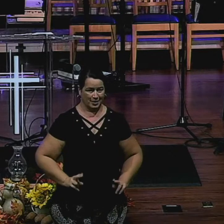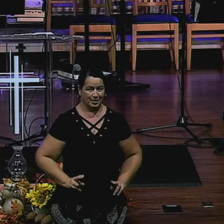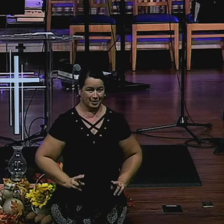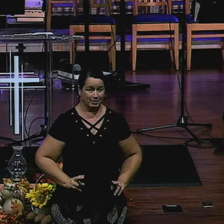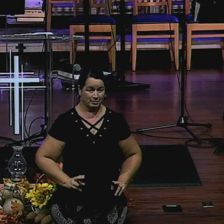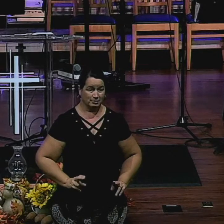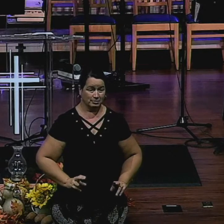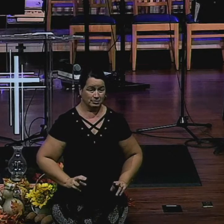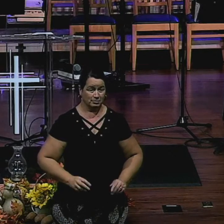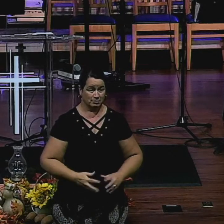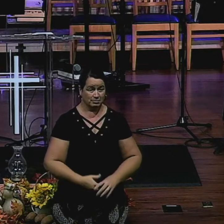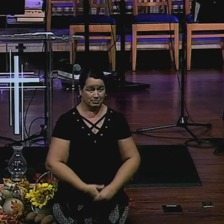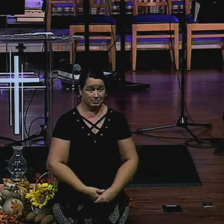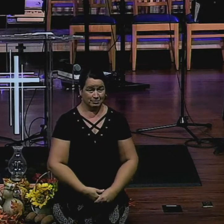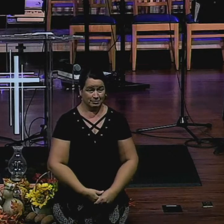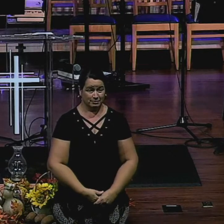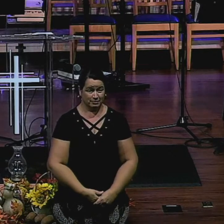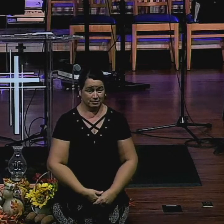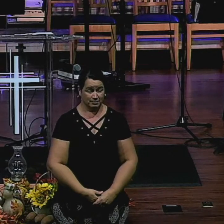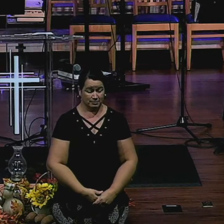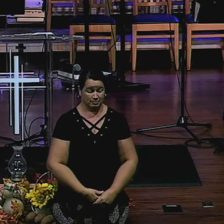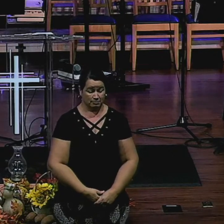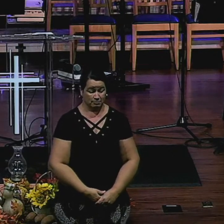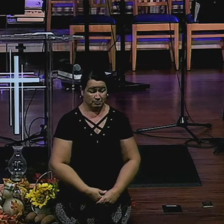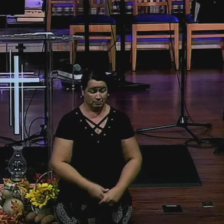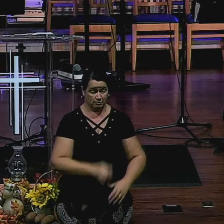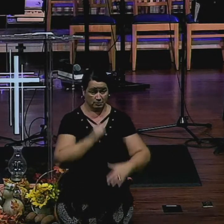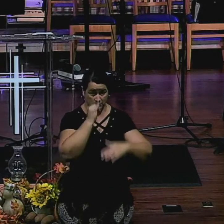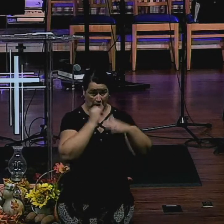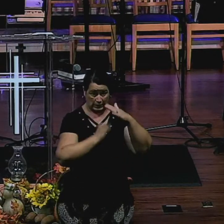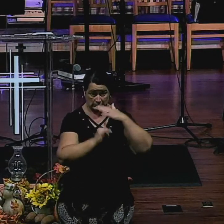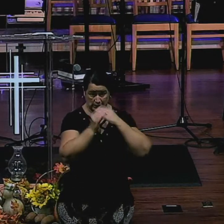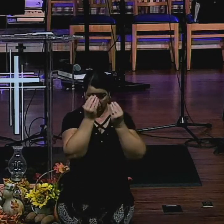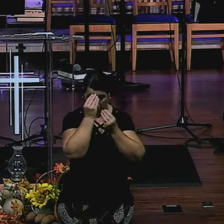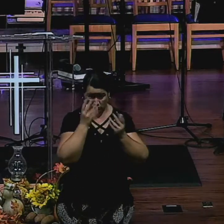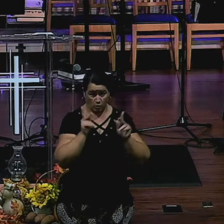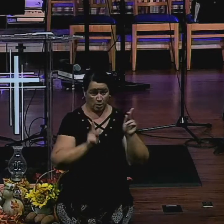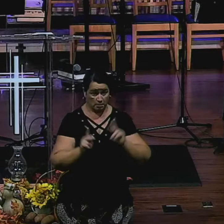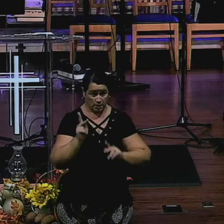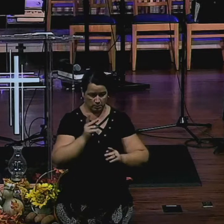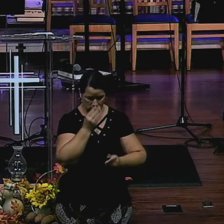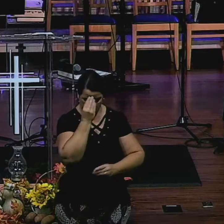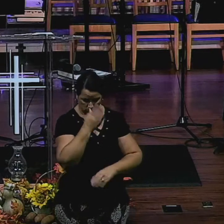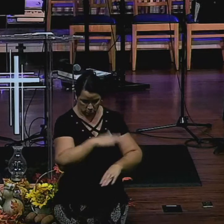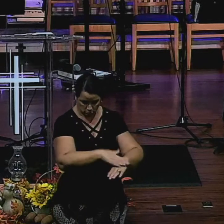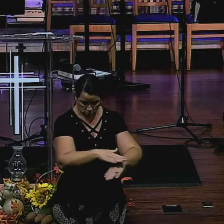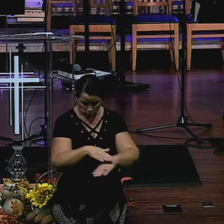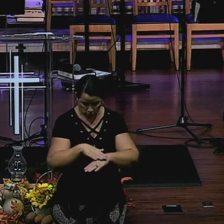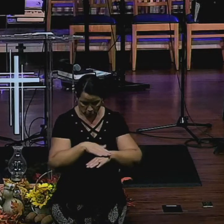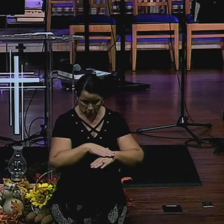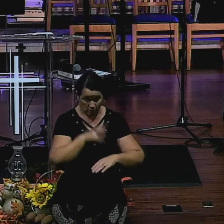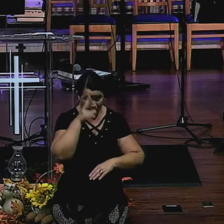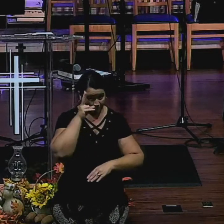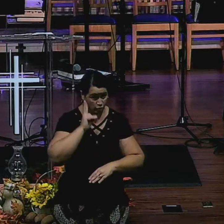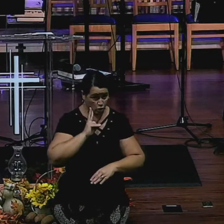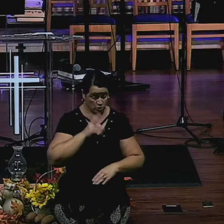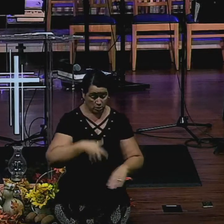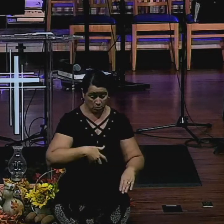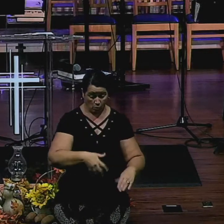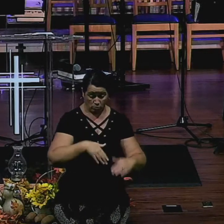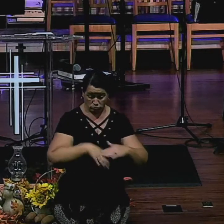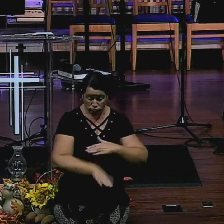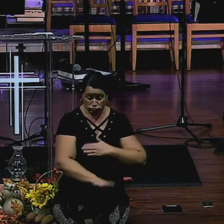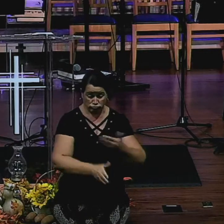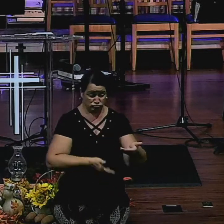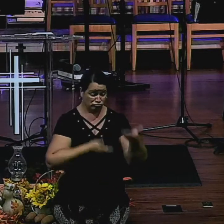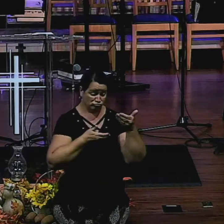That's what Isaiah told the people. The Lord himself is going to give you a sign. The virgin shall conceive. She shall bring forth